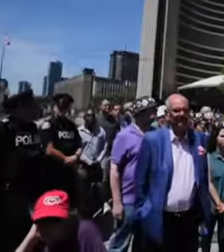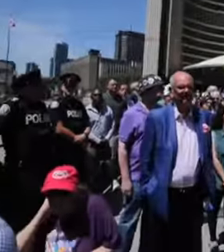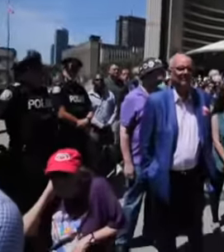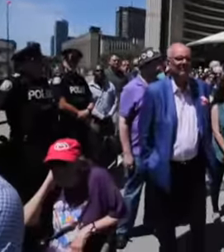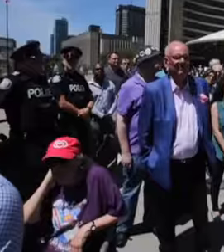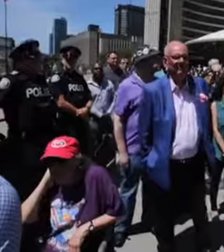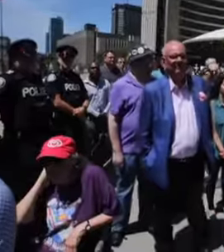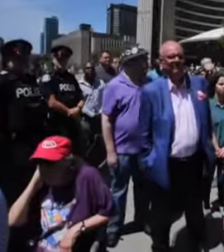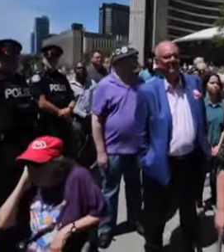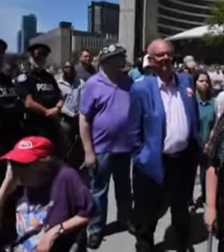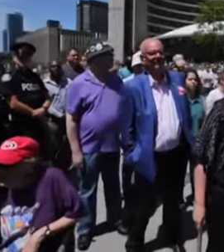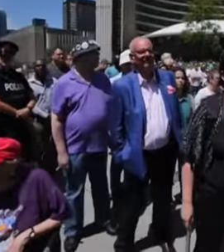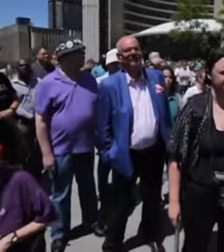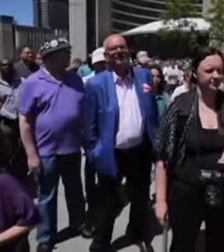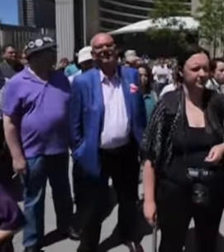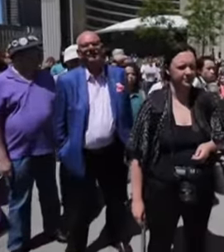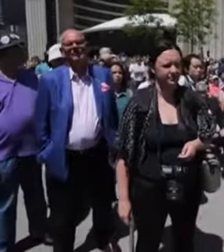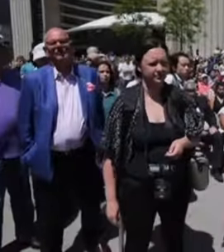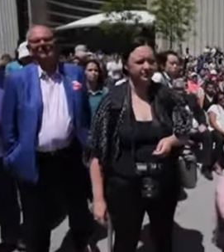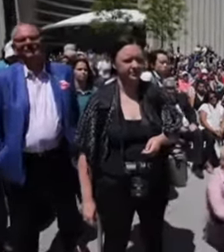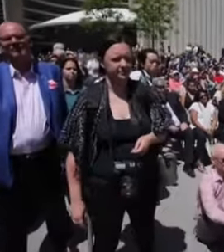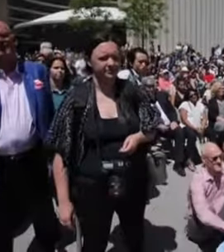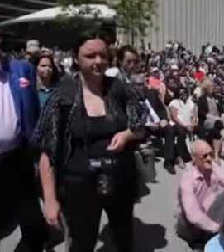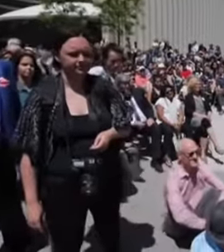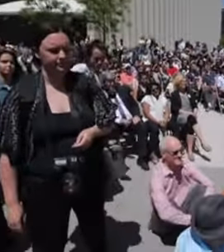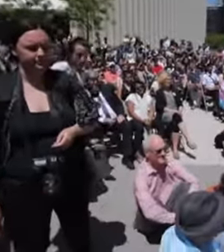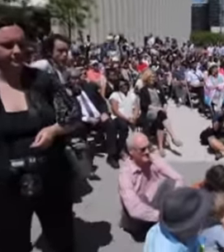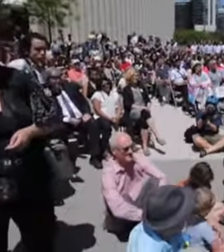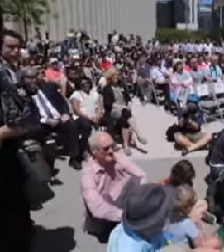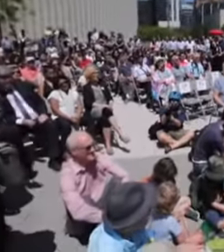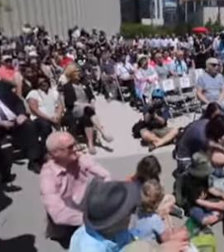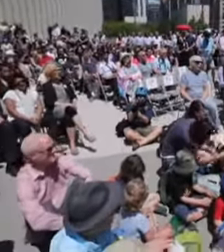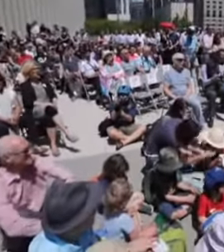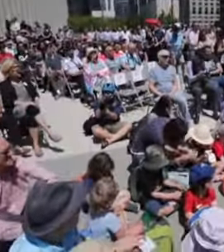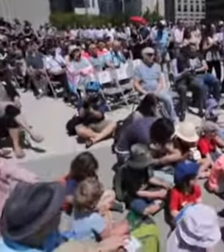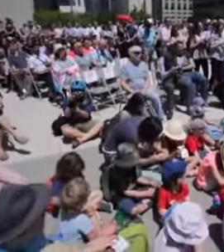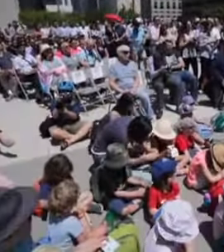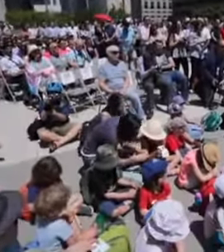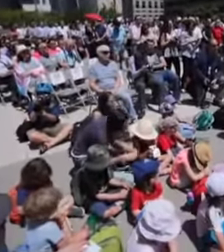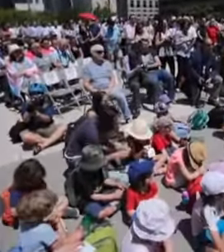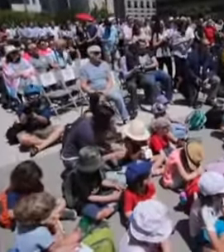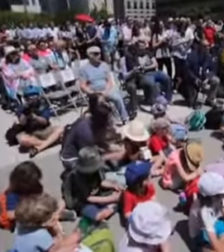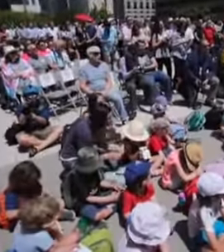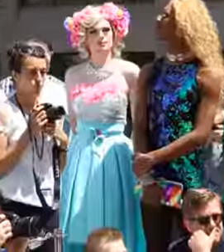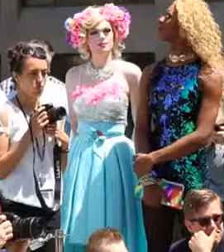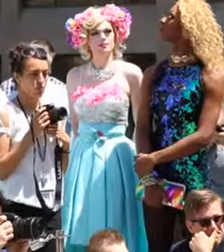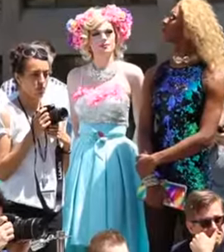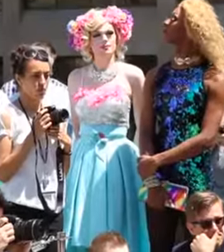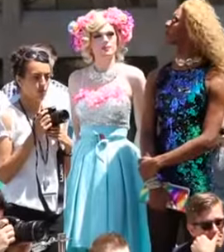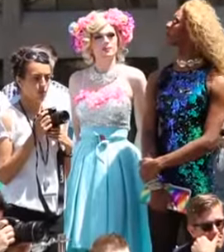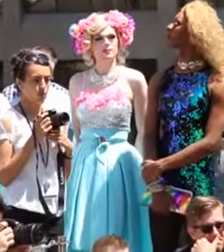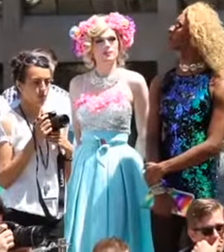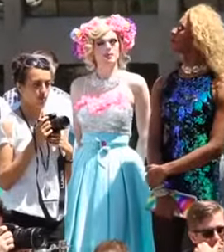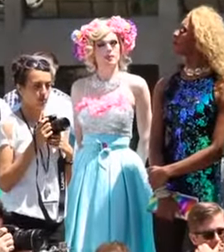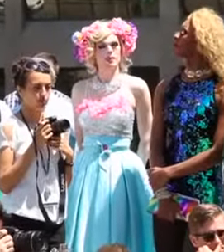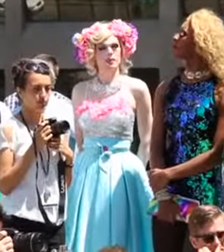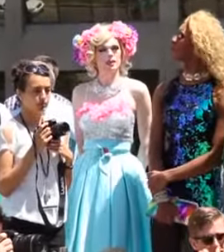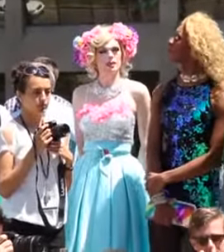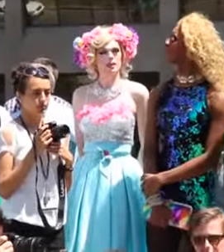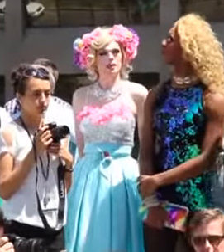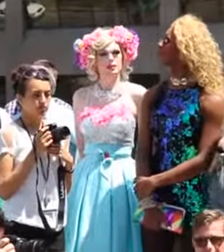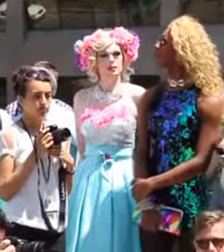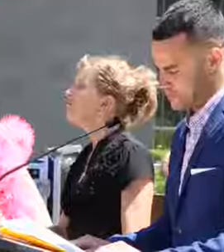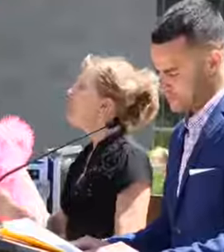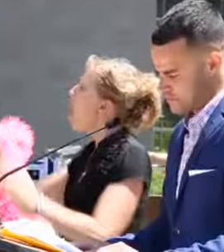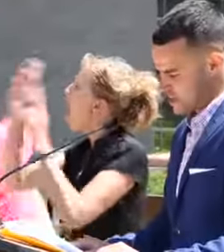platform. It's a platform that lets us show the world who we are, make our own residents feel at home, fight against injustice, honor heroes, and